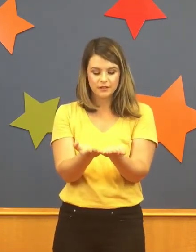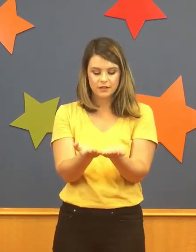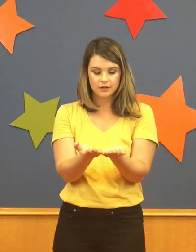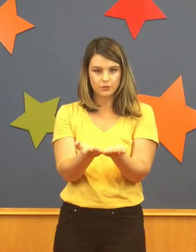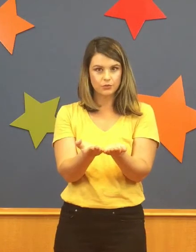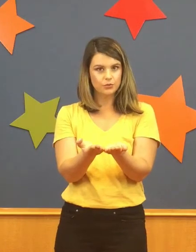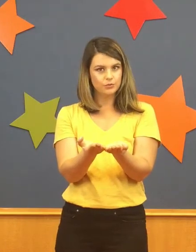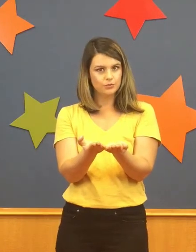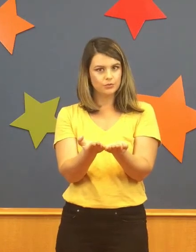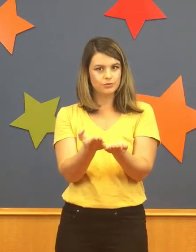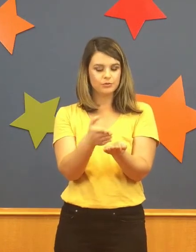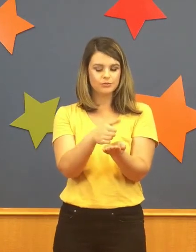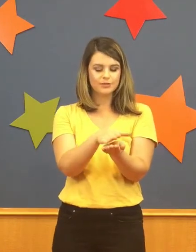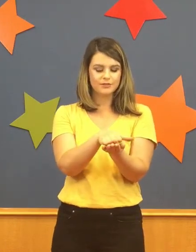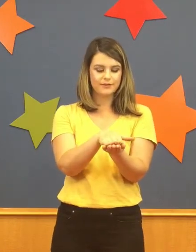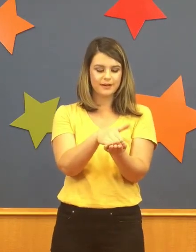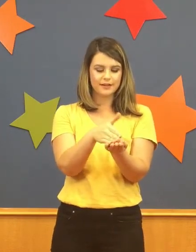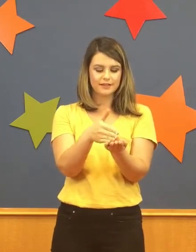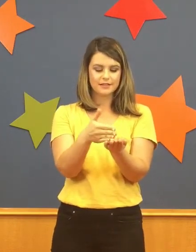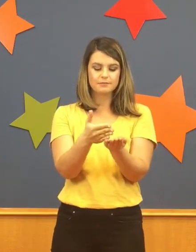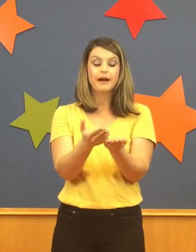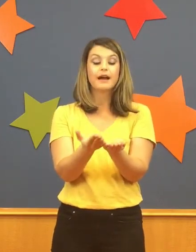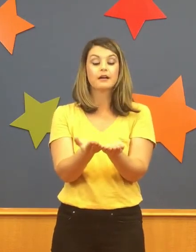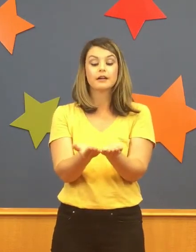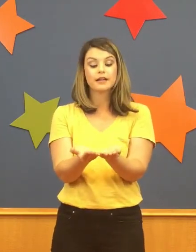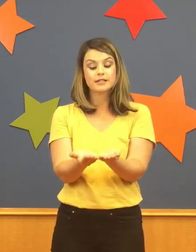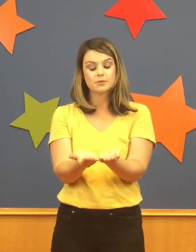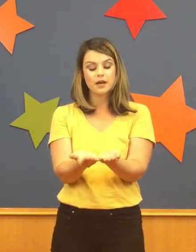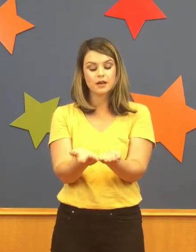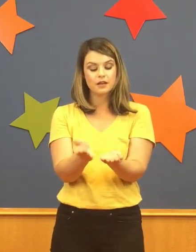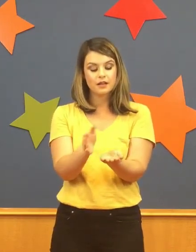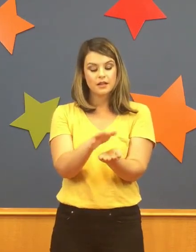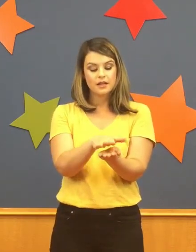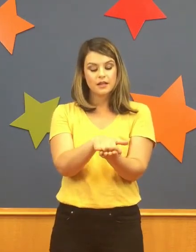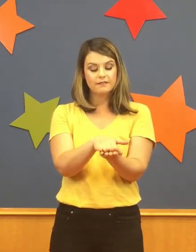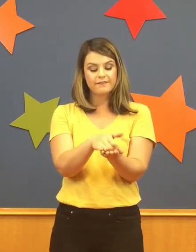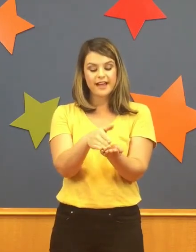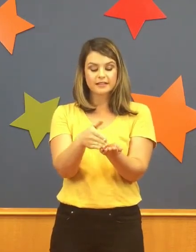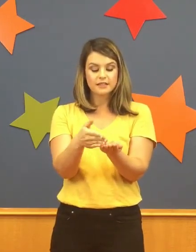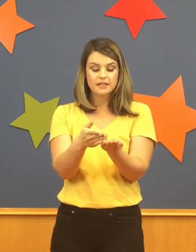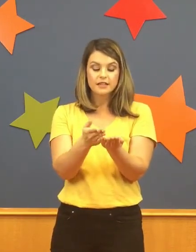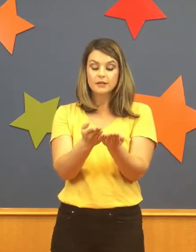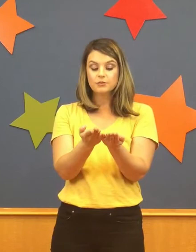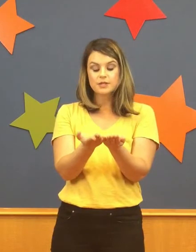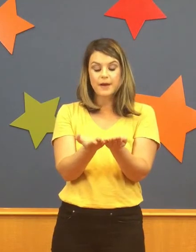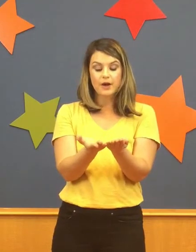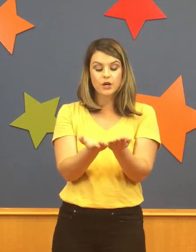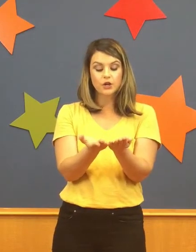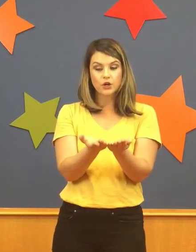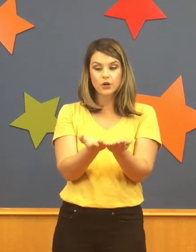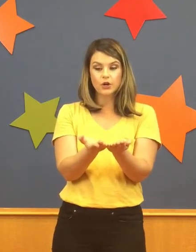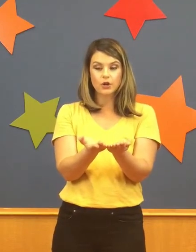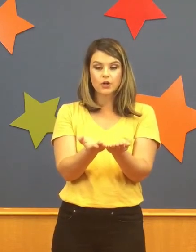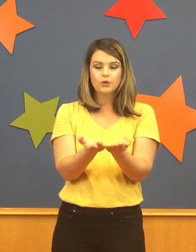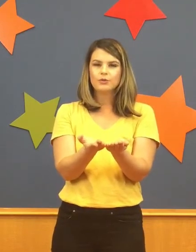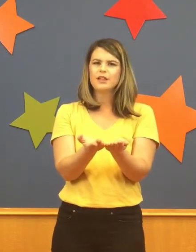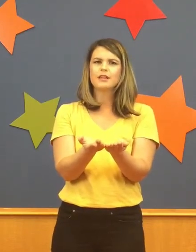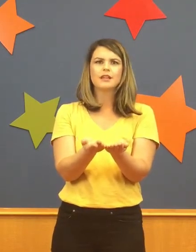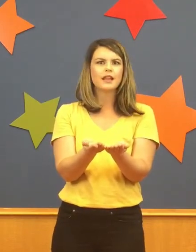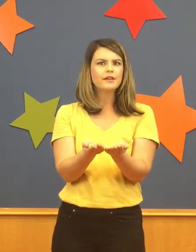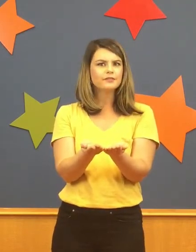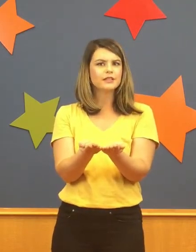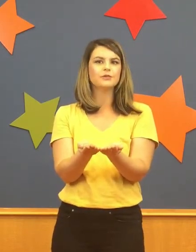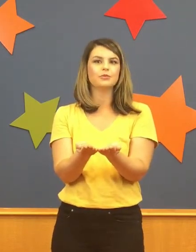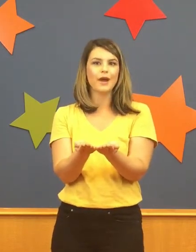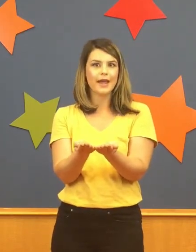one, was very inspiring as well. In fact, it was about a girl with